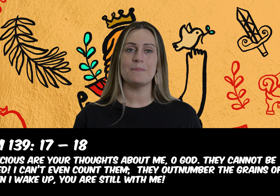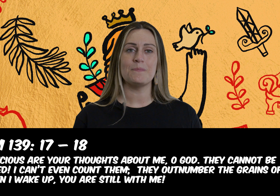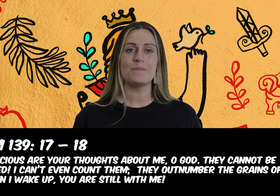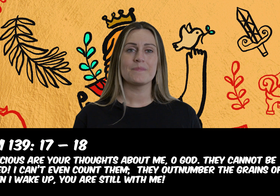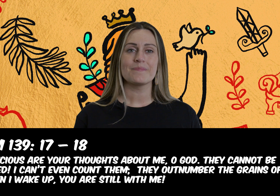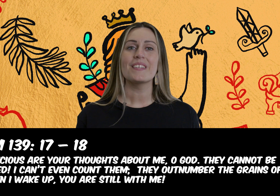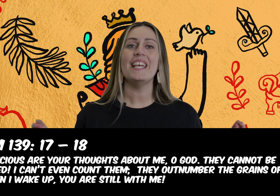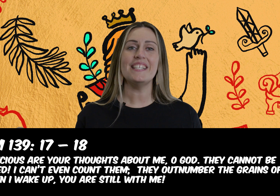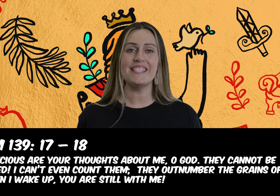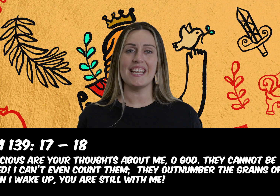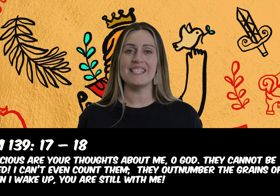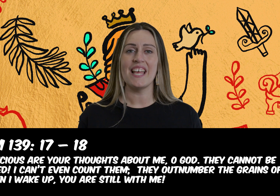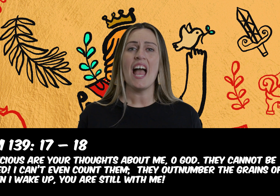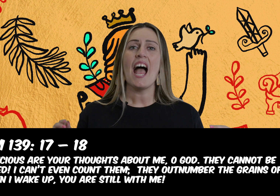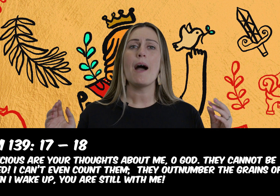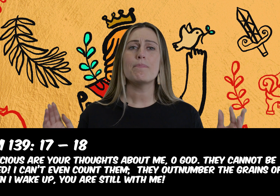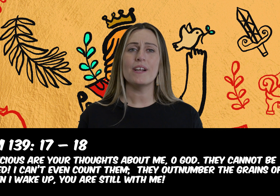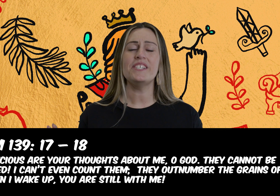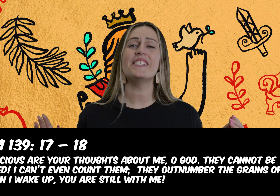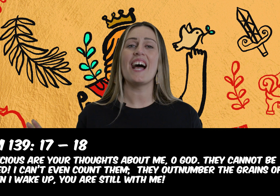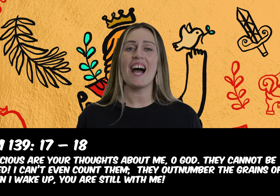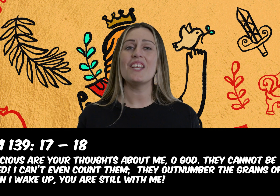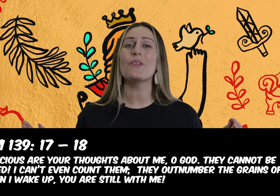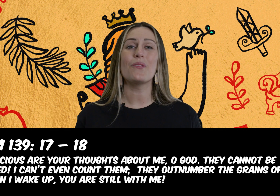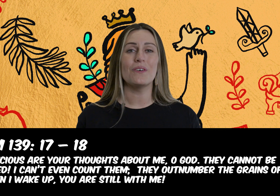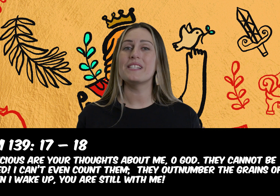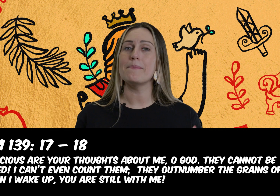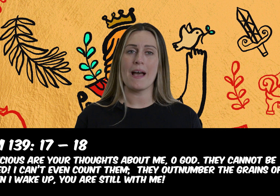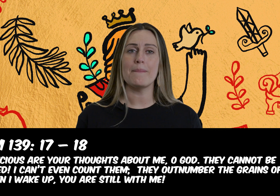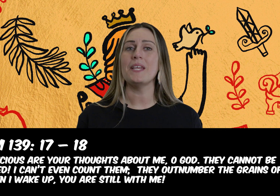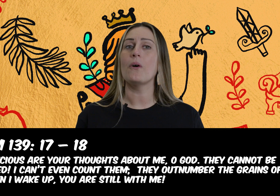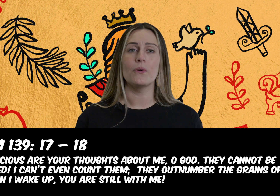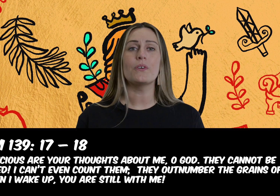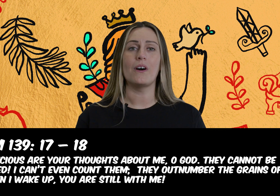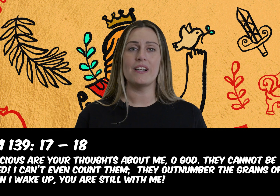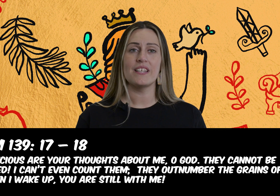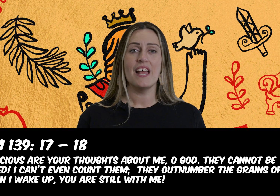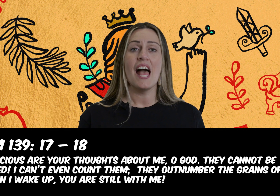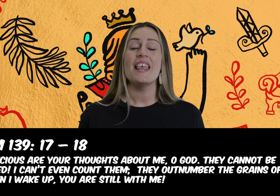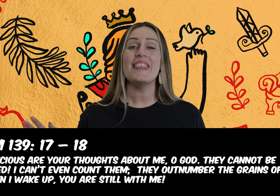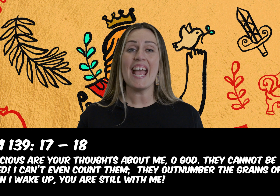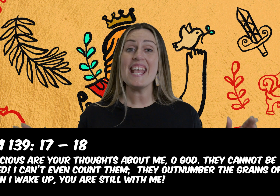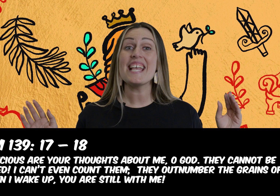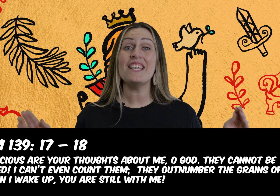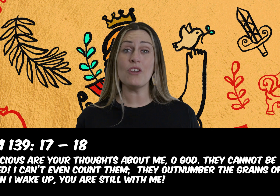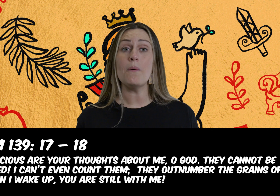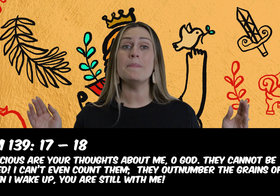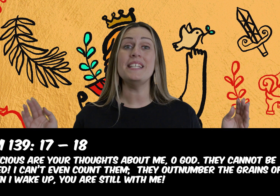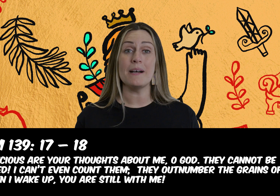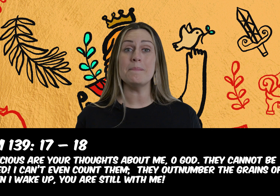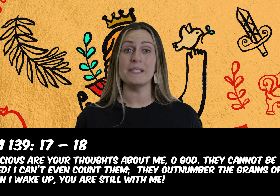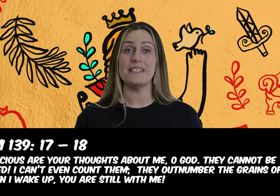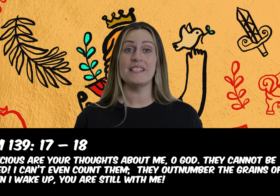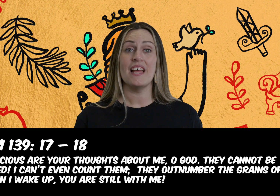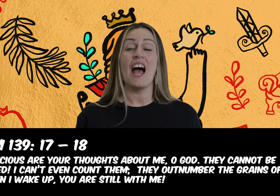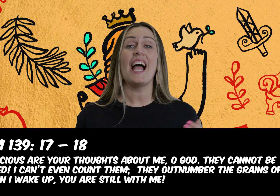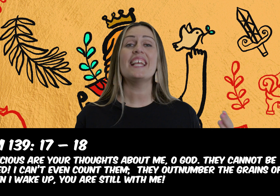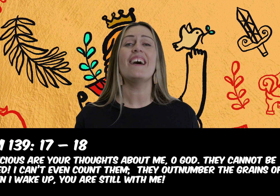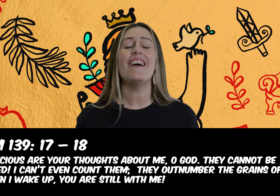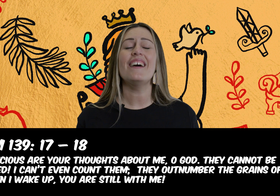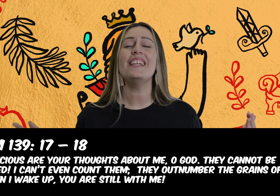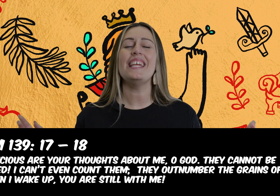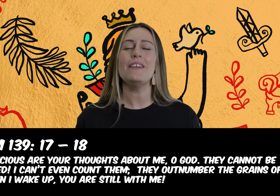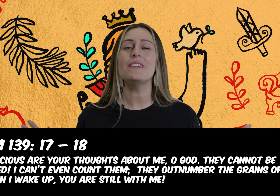Psalm 139:17-18. It says, "How precious are your thoughts about me, O God. They cannot be numbered.